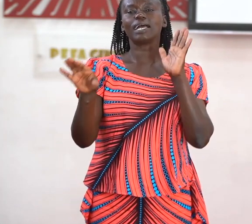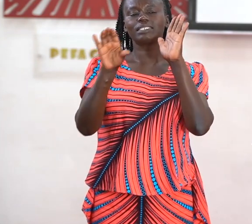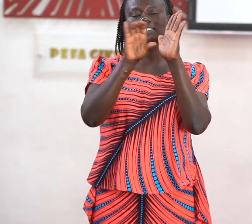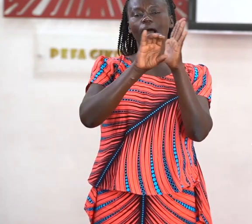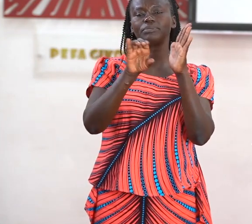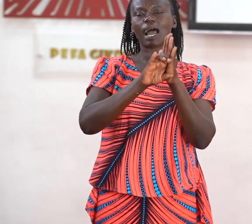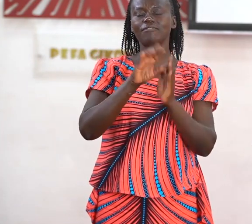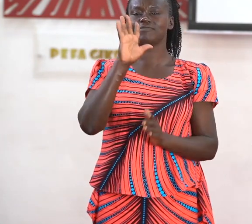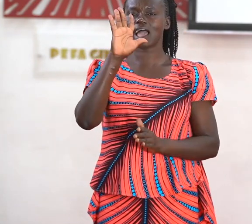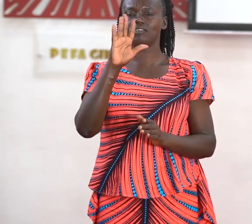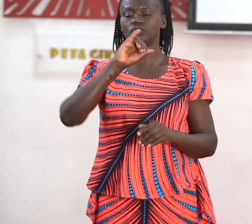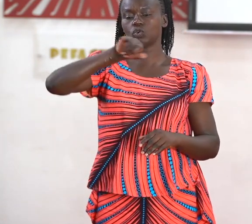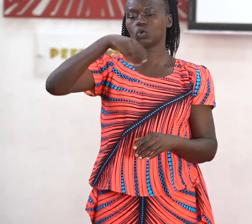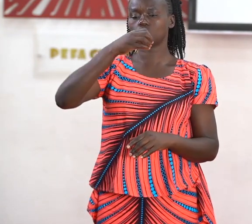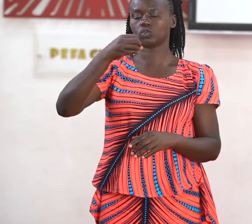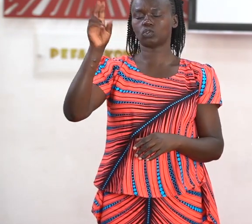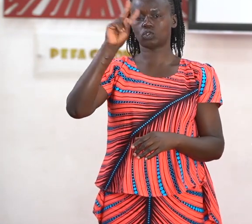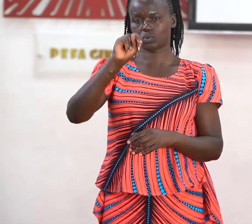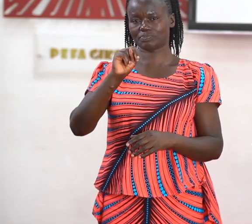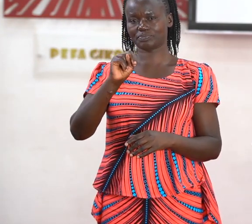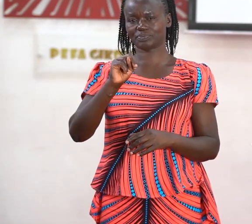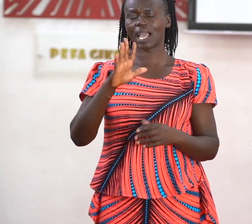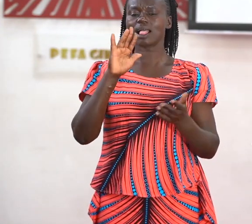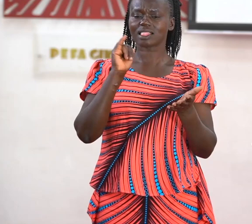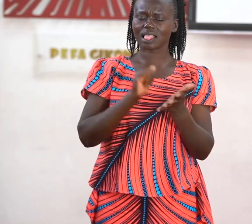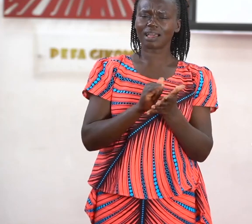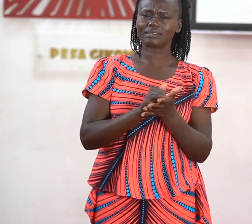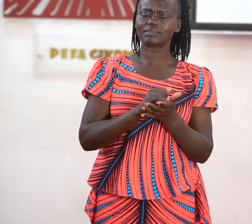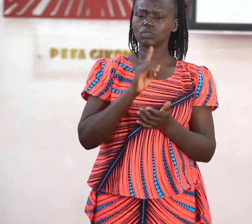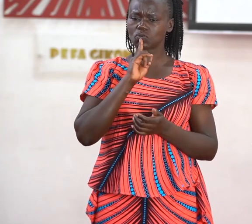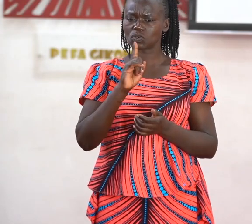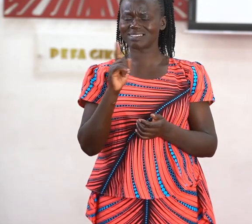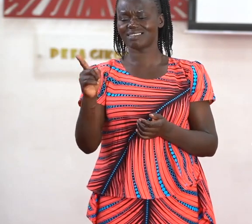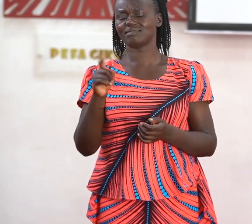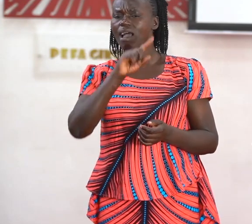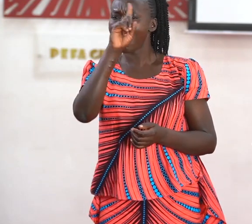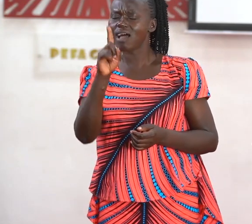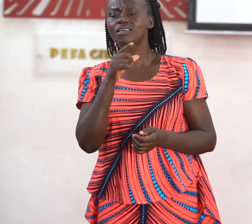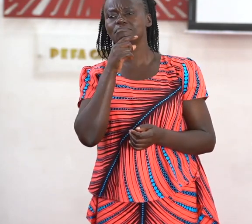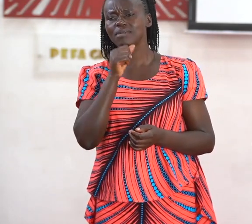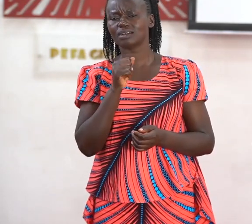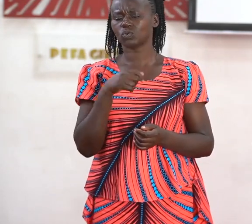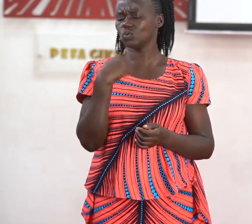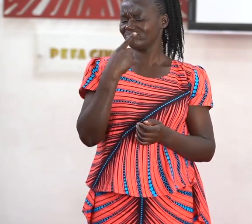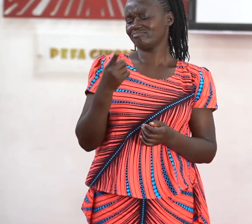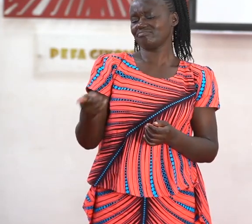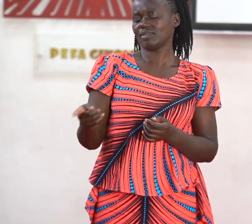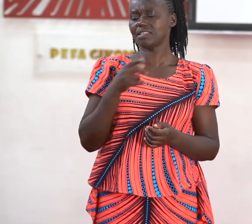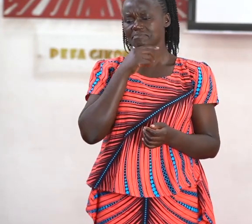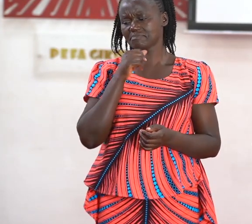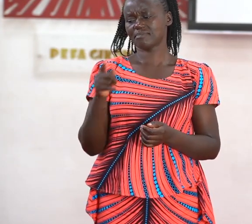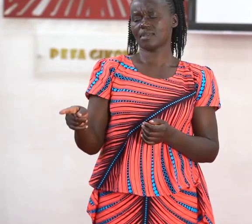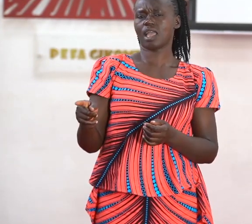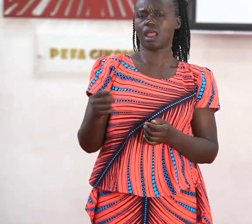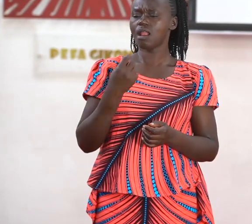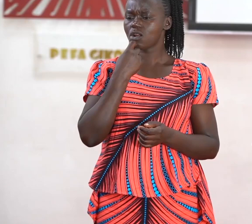in John chapter 5 and verse 12, that so they asked the man, who is this fellow who told you to